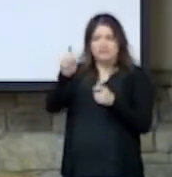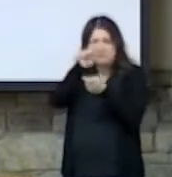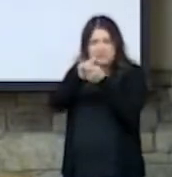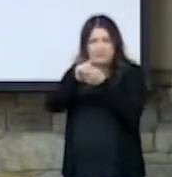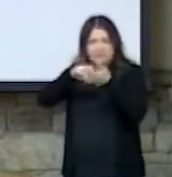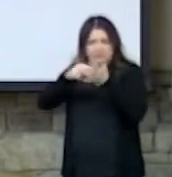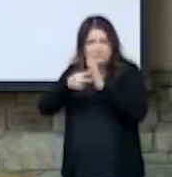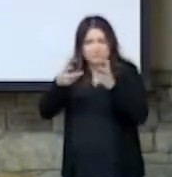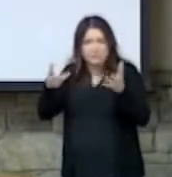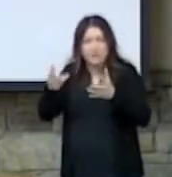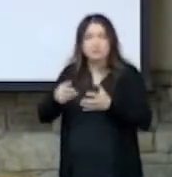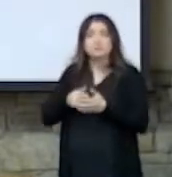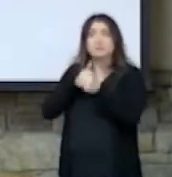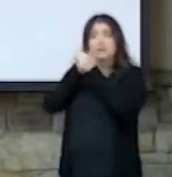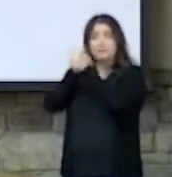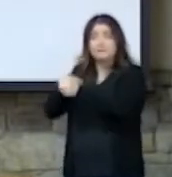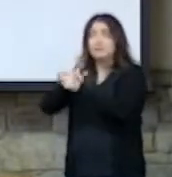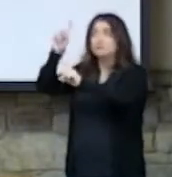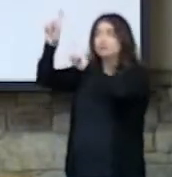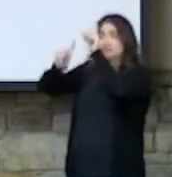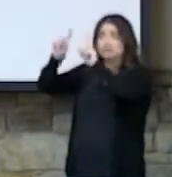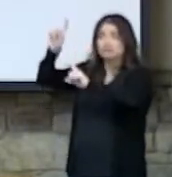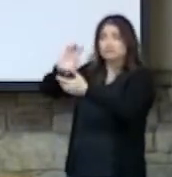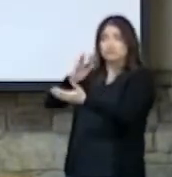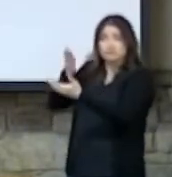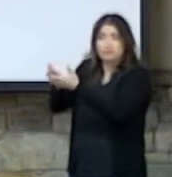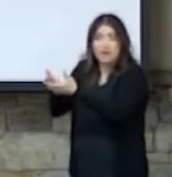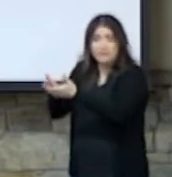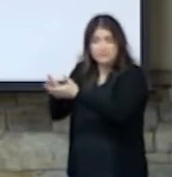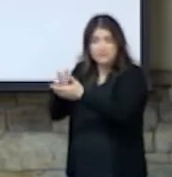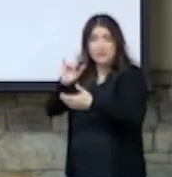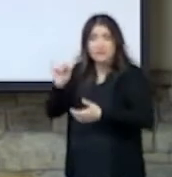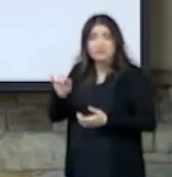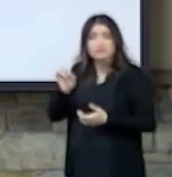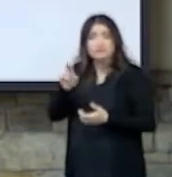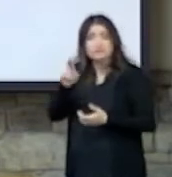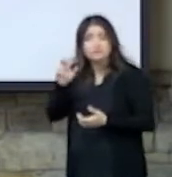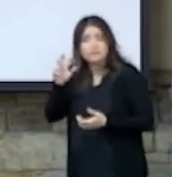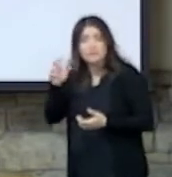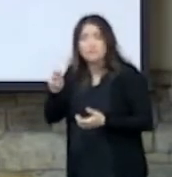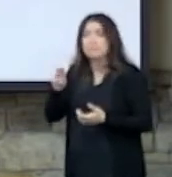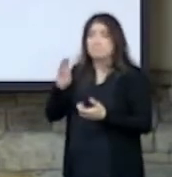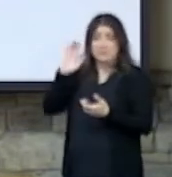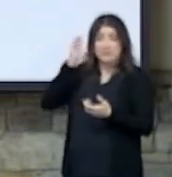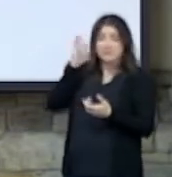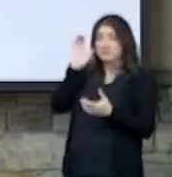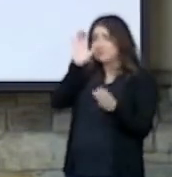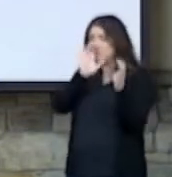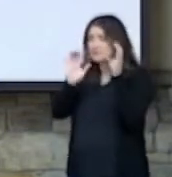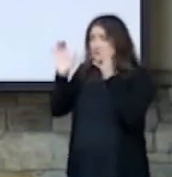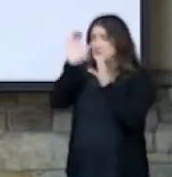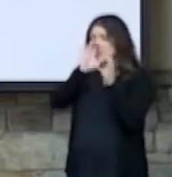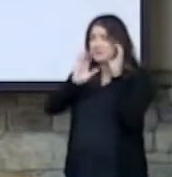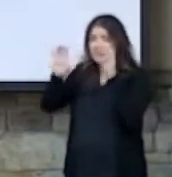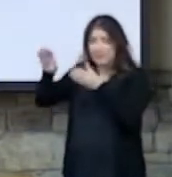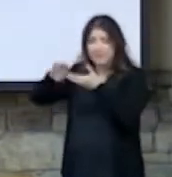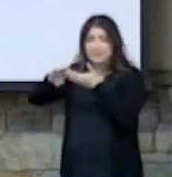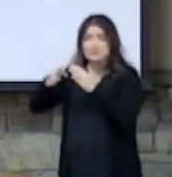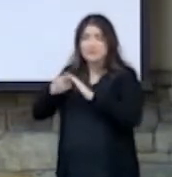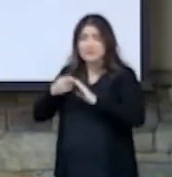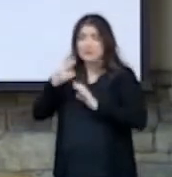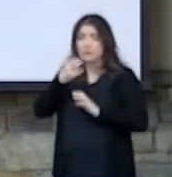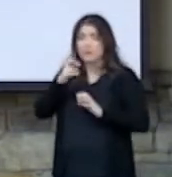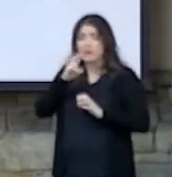They followed this star. They went to Jerusalem. They seemed to be seeking throughout Jerusalem when Herod summons them to